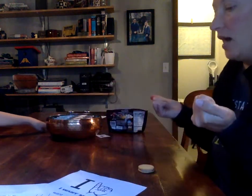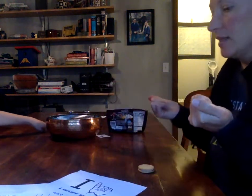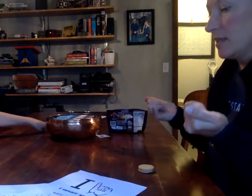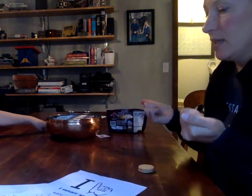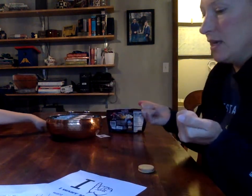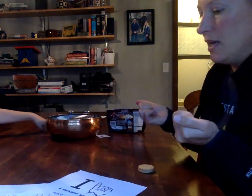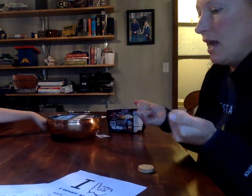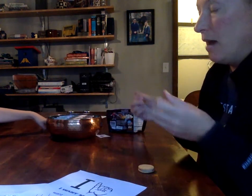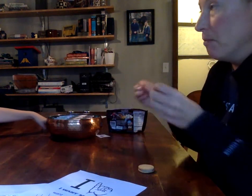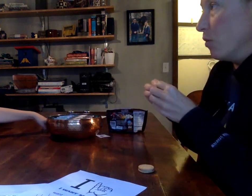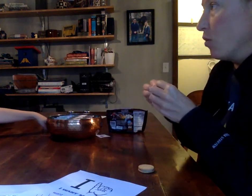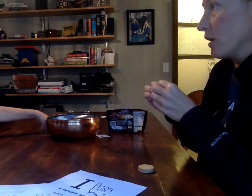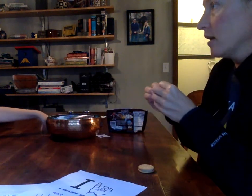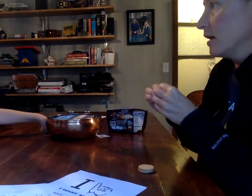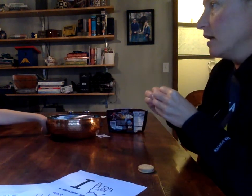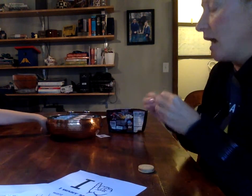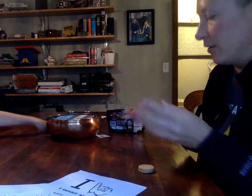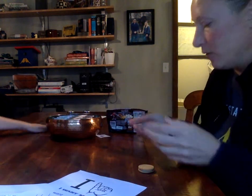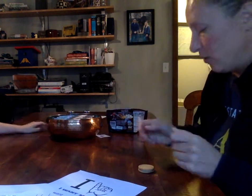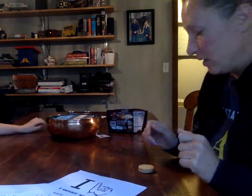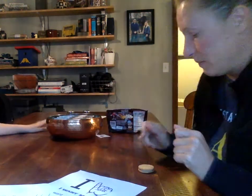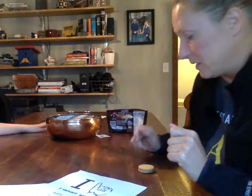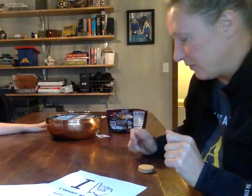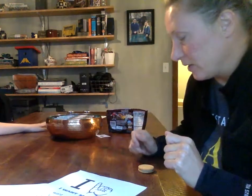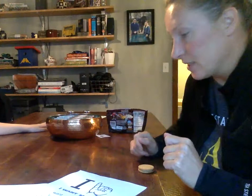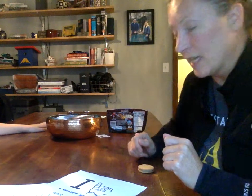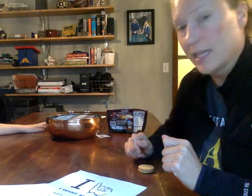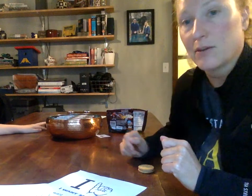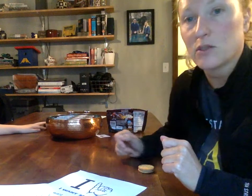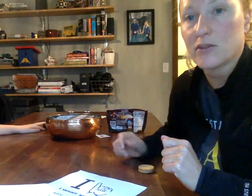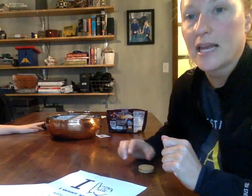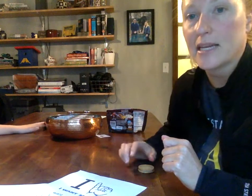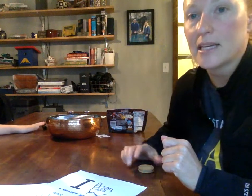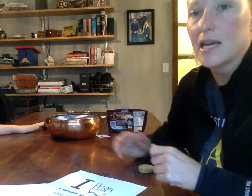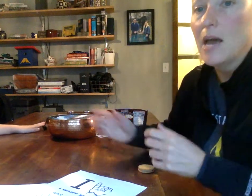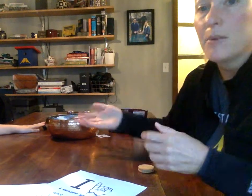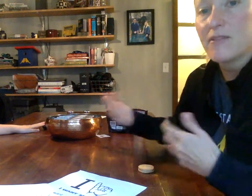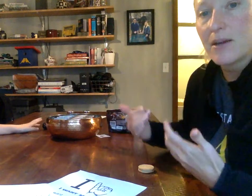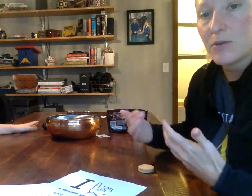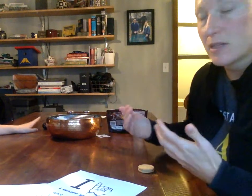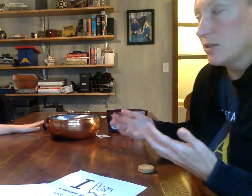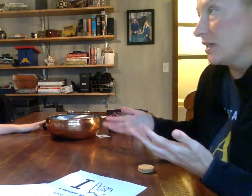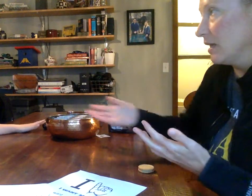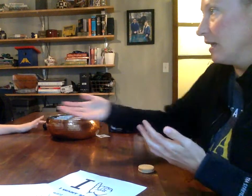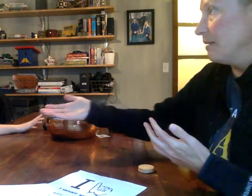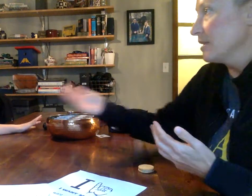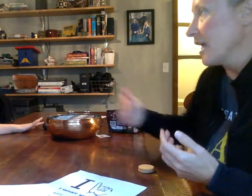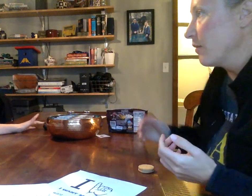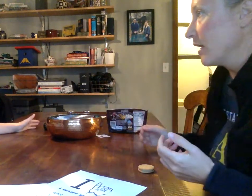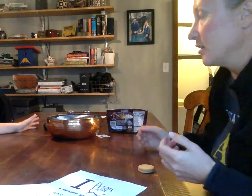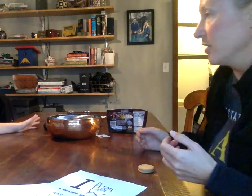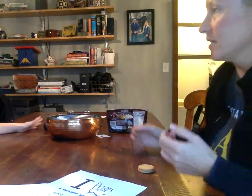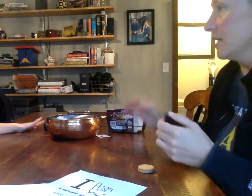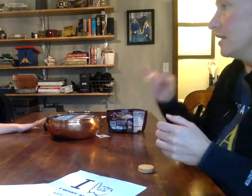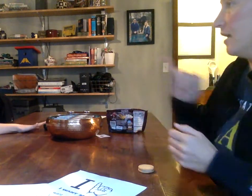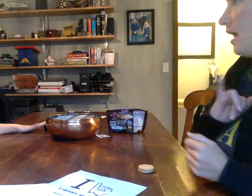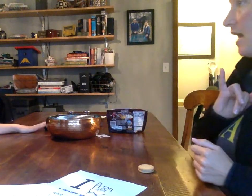want more. I don't know the specific sign language for candy, but if they were to then imitate what I just did,